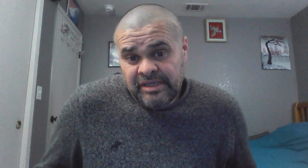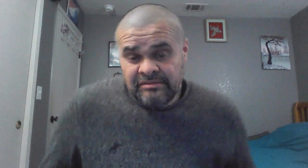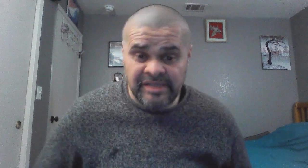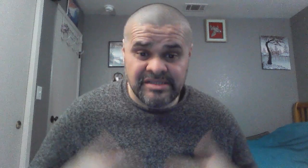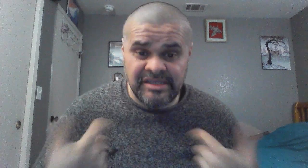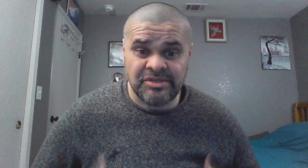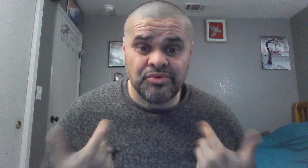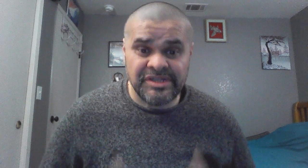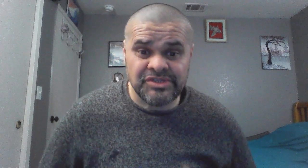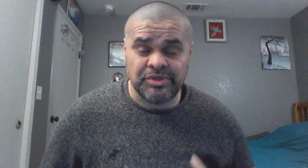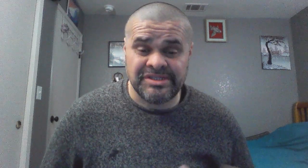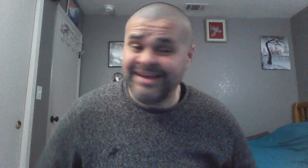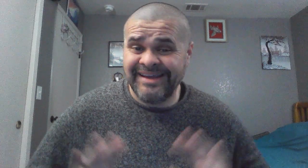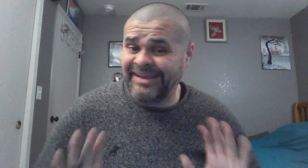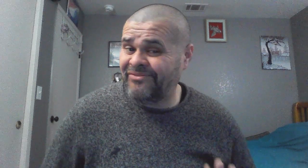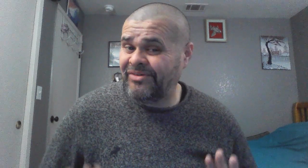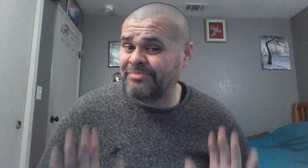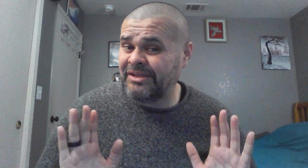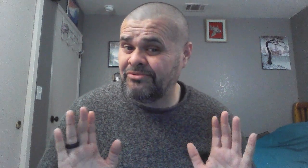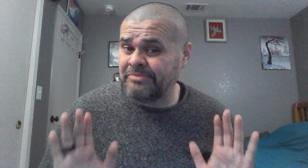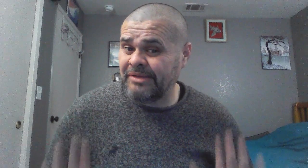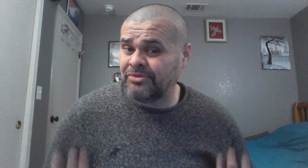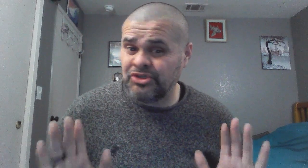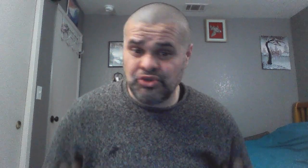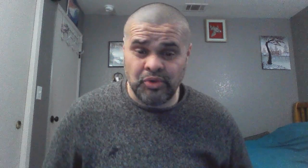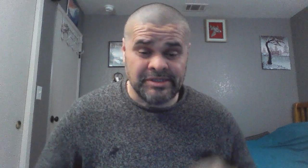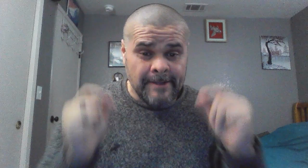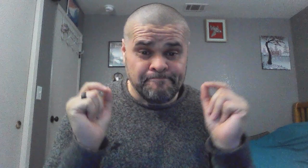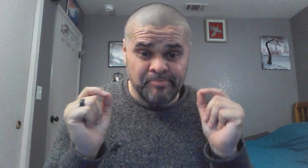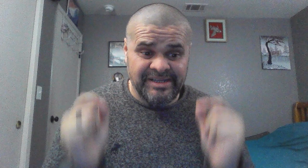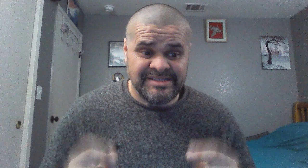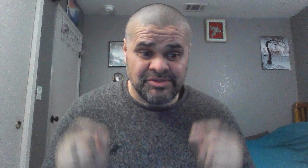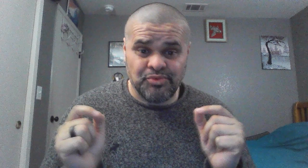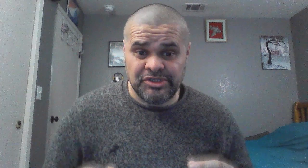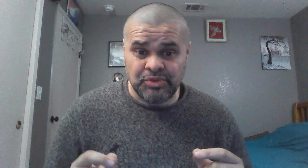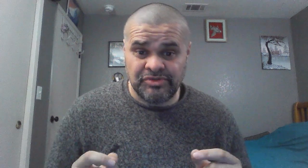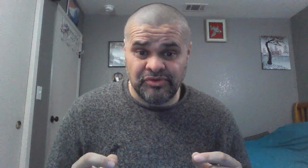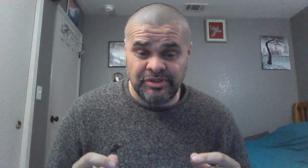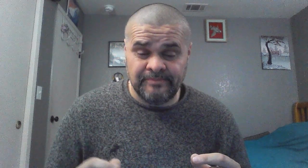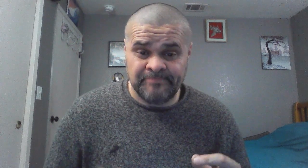Hey, it's a resource. Not everybody will be able to do it, but it's a resource for you.